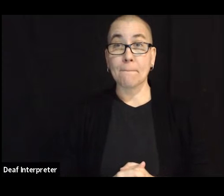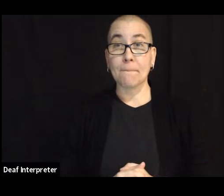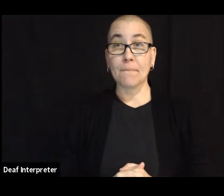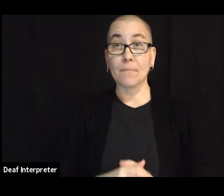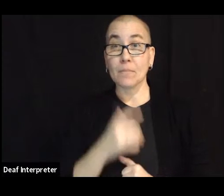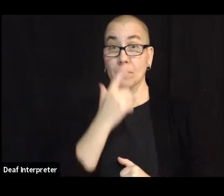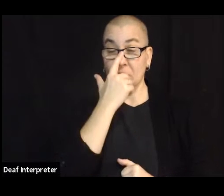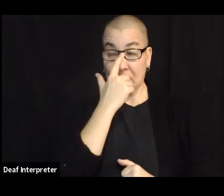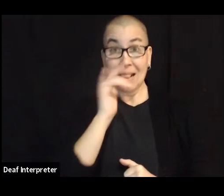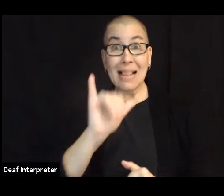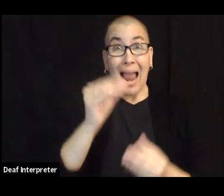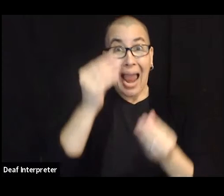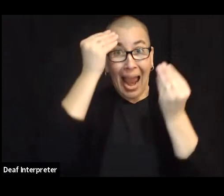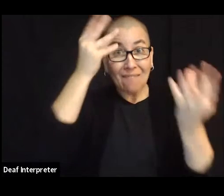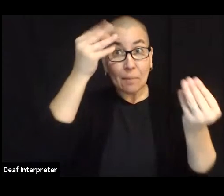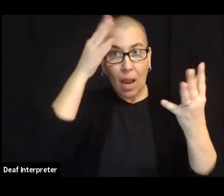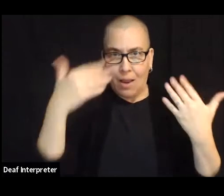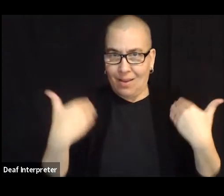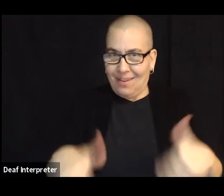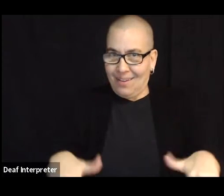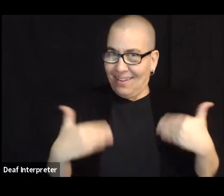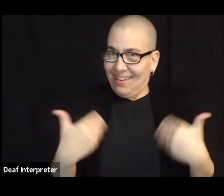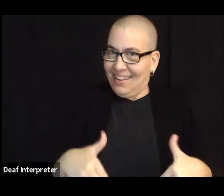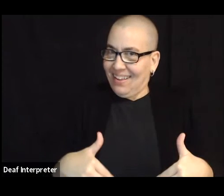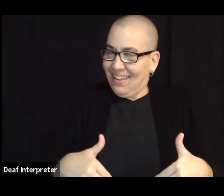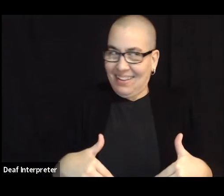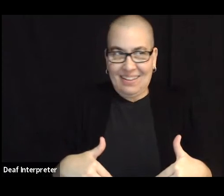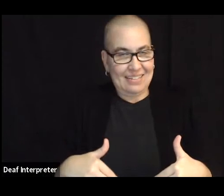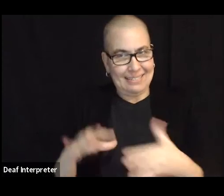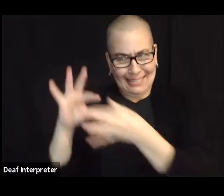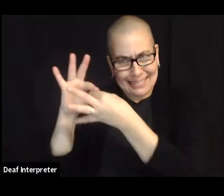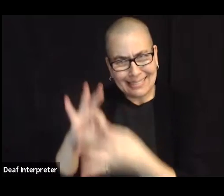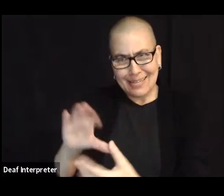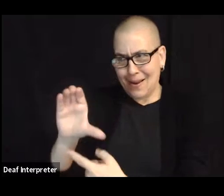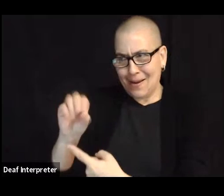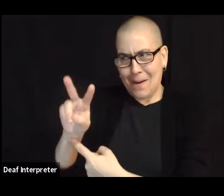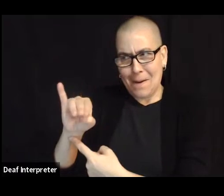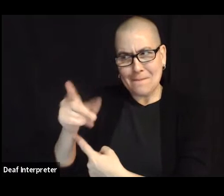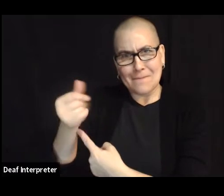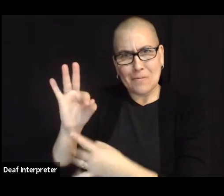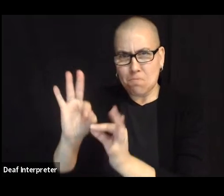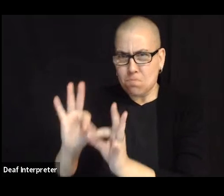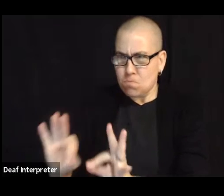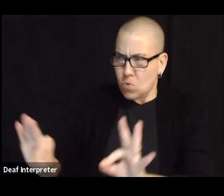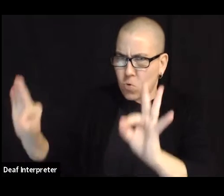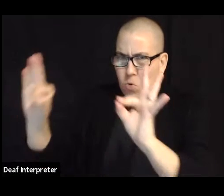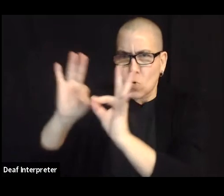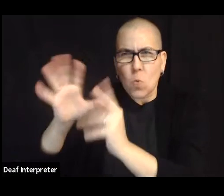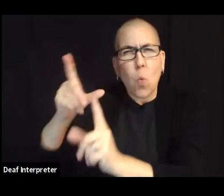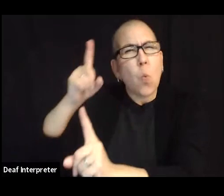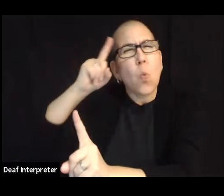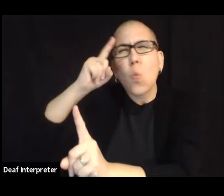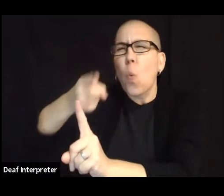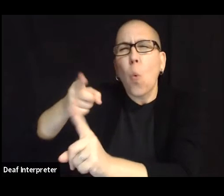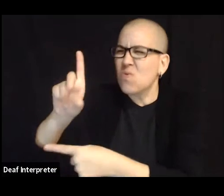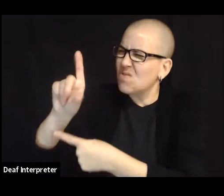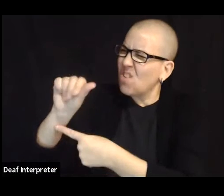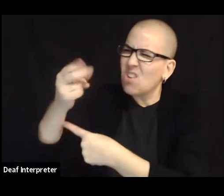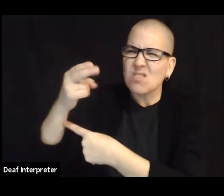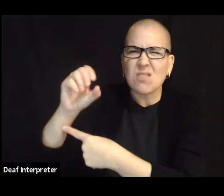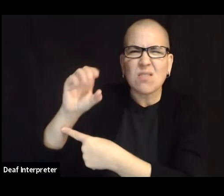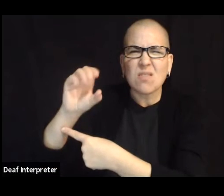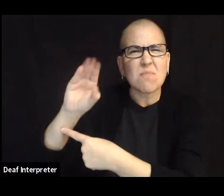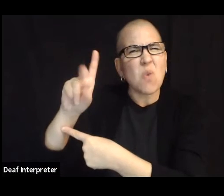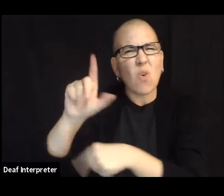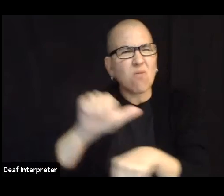is no different. The goal of this new dashboard is to provide a more visual and user-friendly way to view key vaccination data